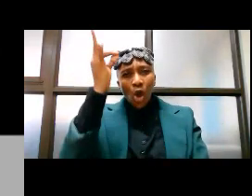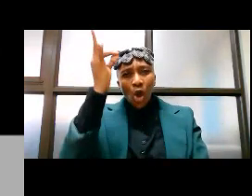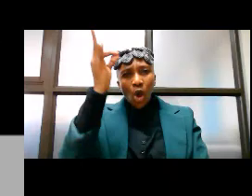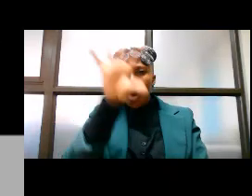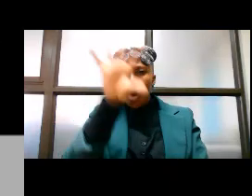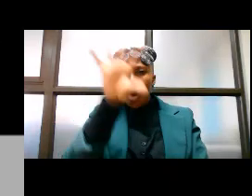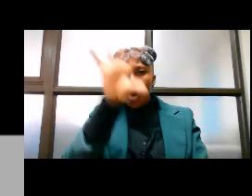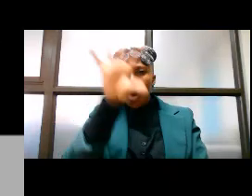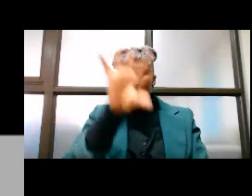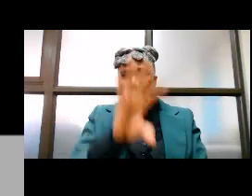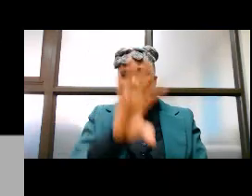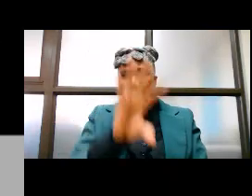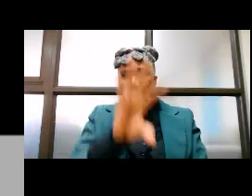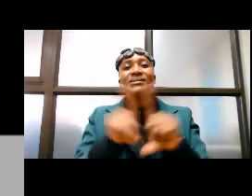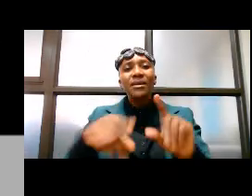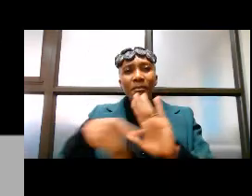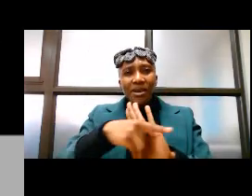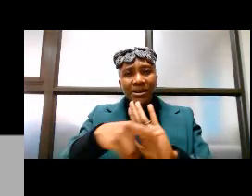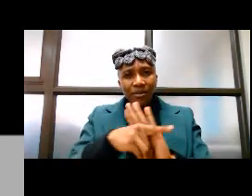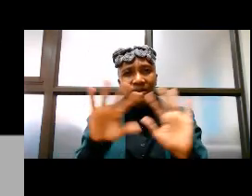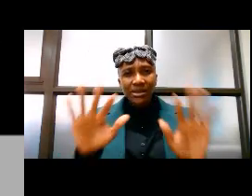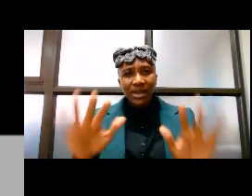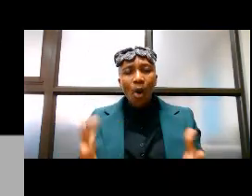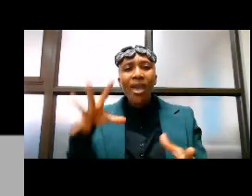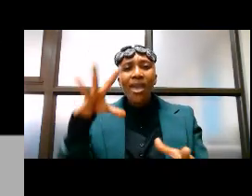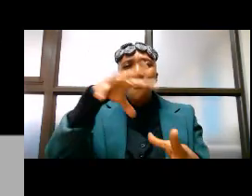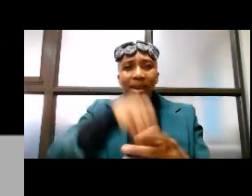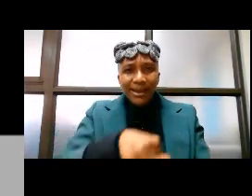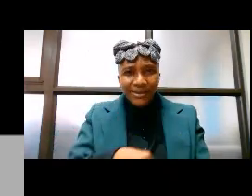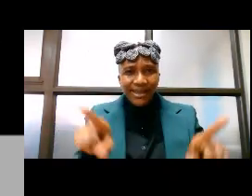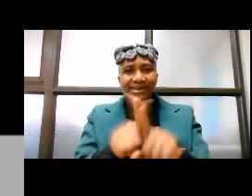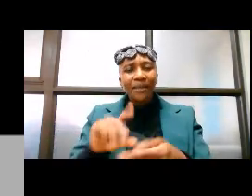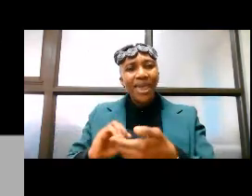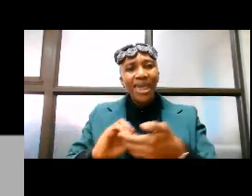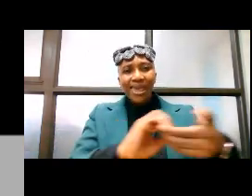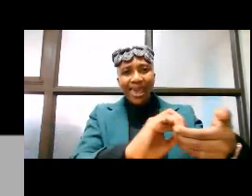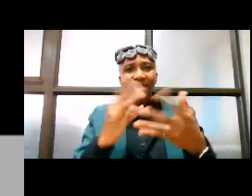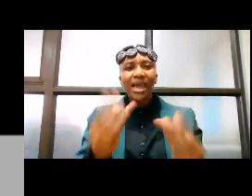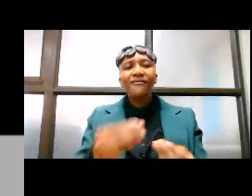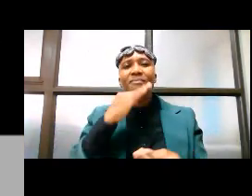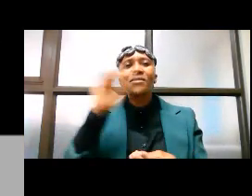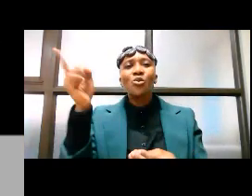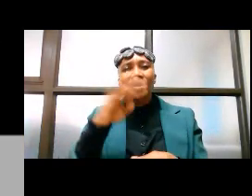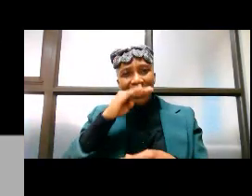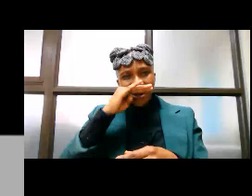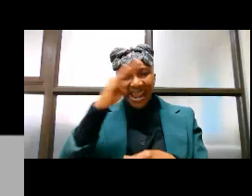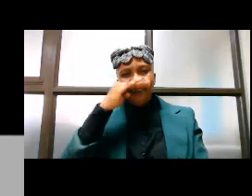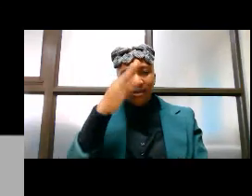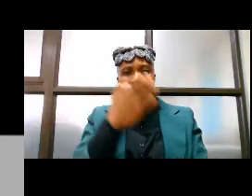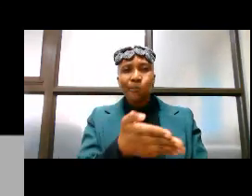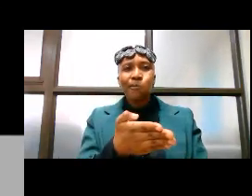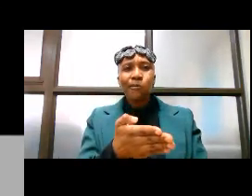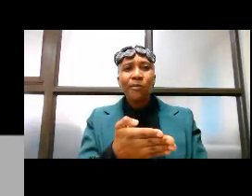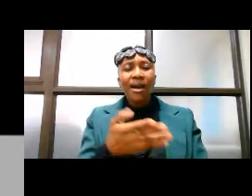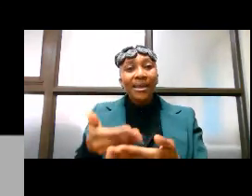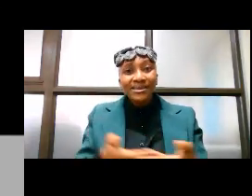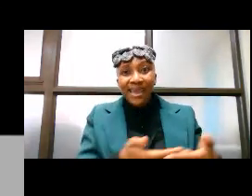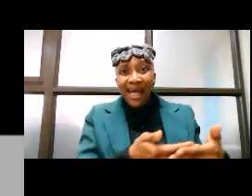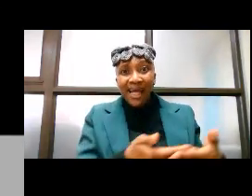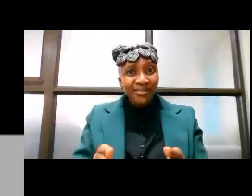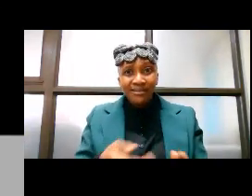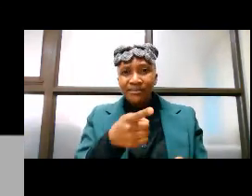that the principle of being immersed and engaged is definitely relevant here. A child who cannot